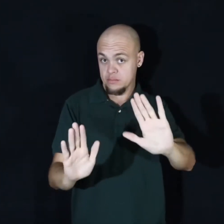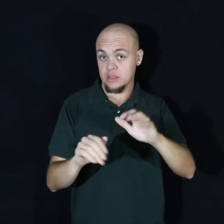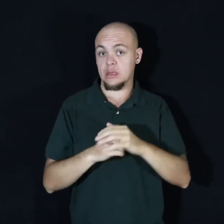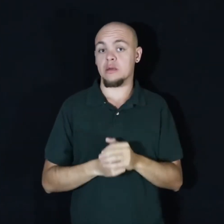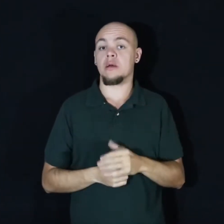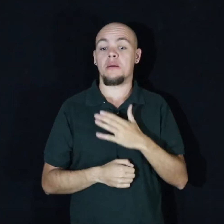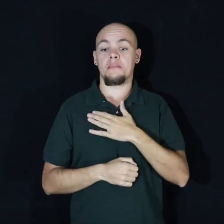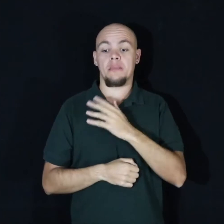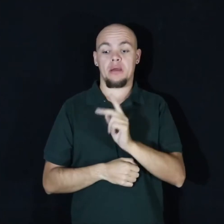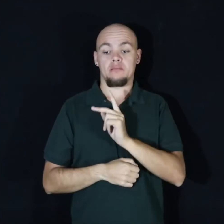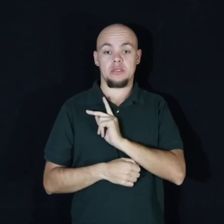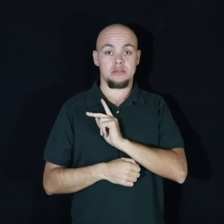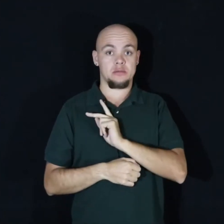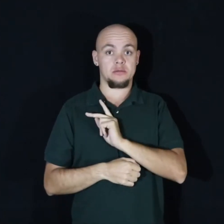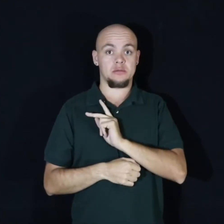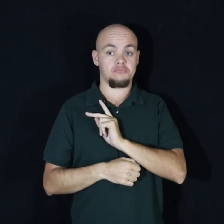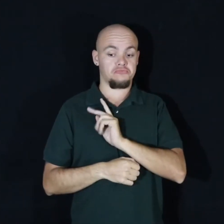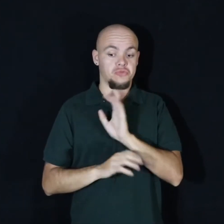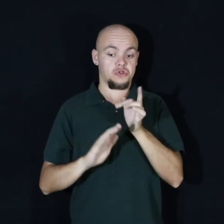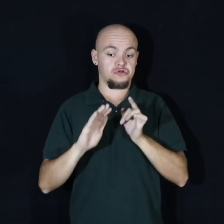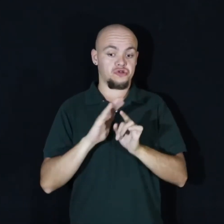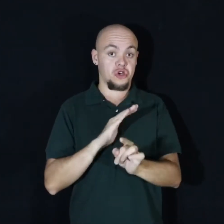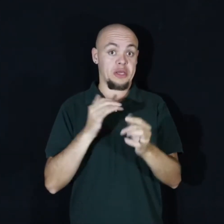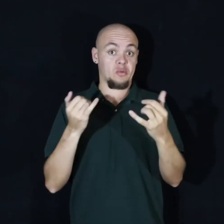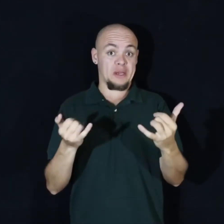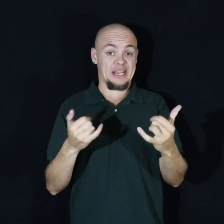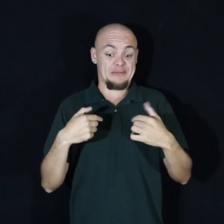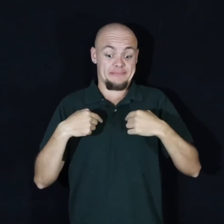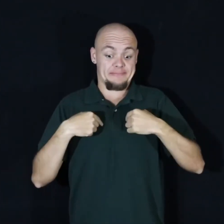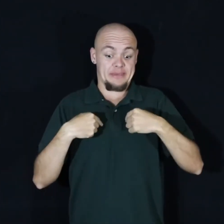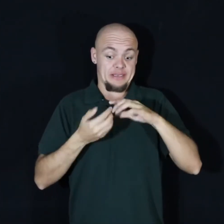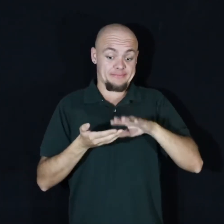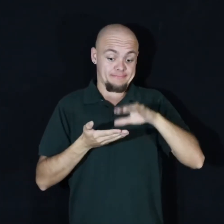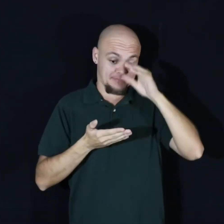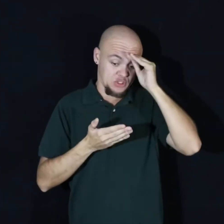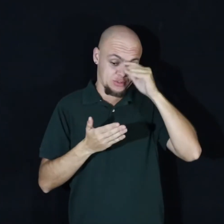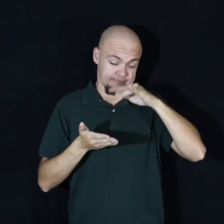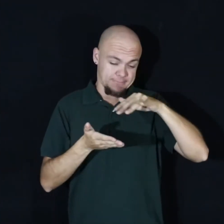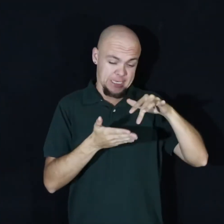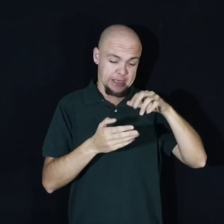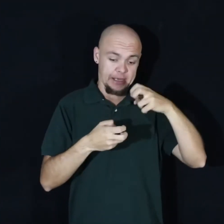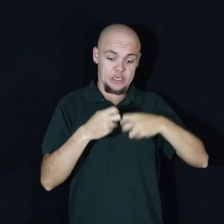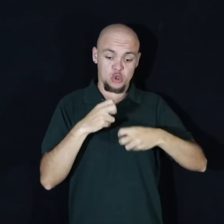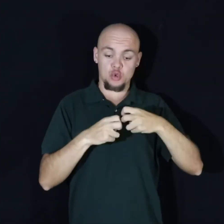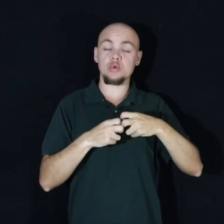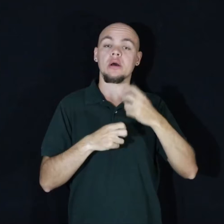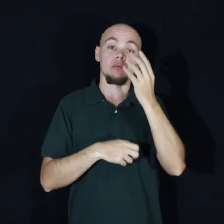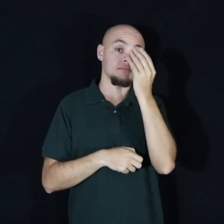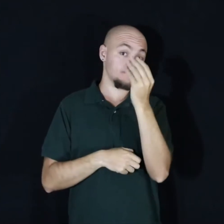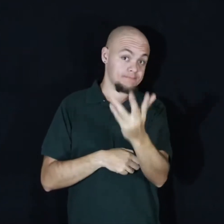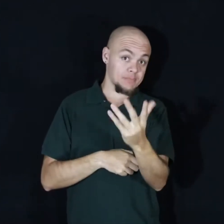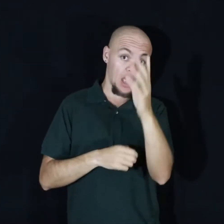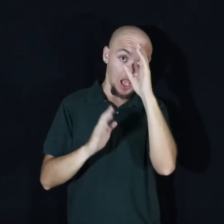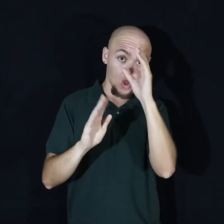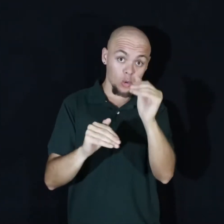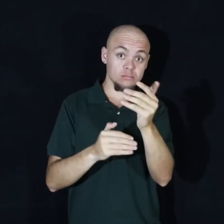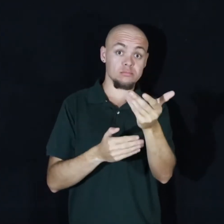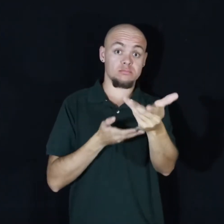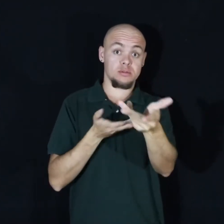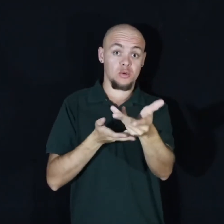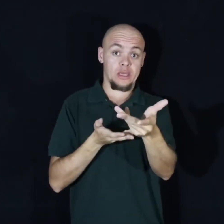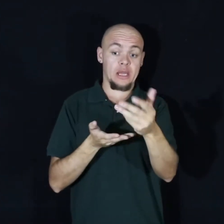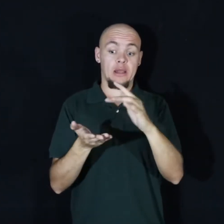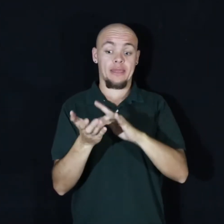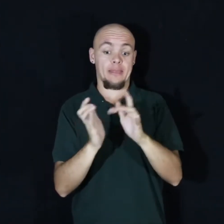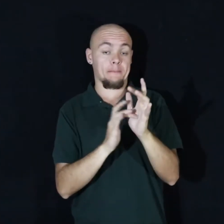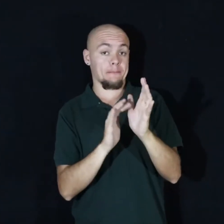personal take on this. This is where I'm at in my spiritual journey. This is where I'm at as I have studied this issue. And so I'm sharing that